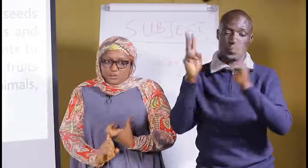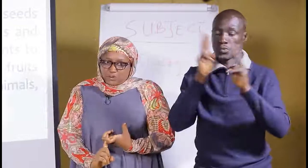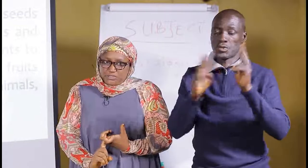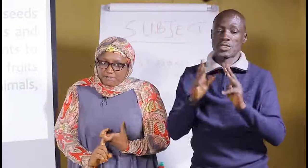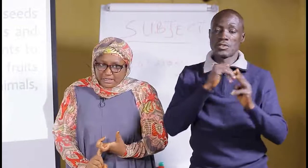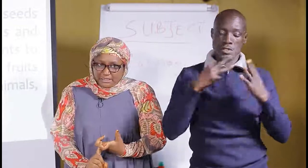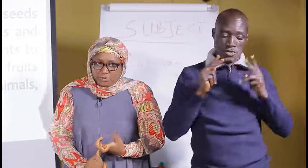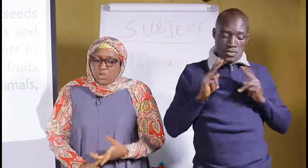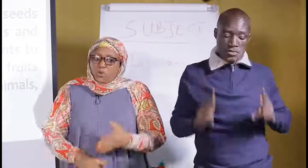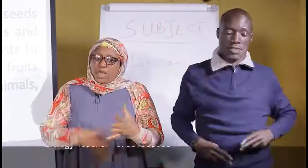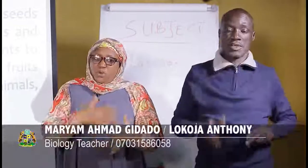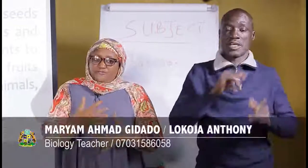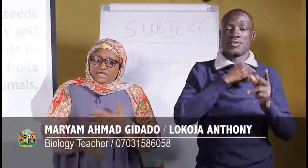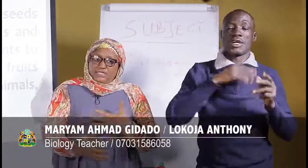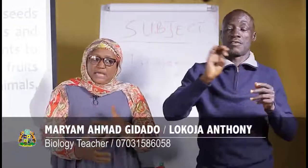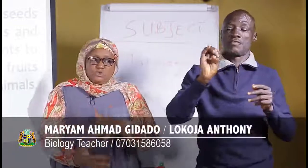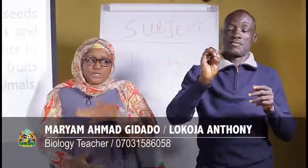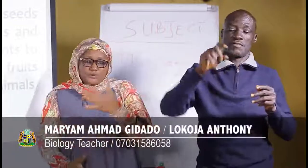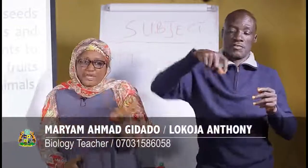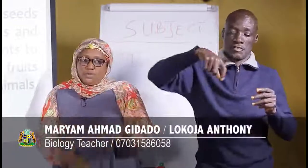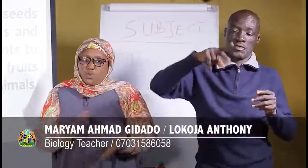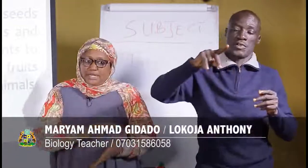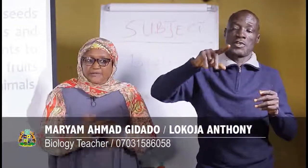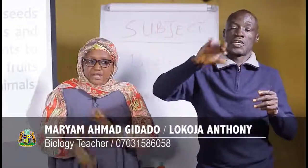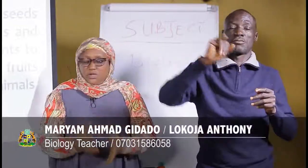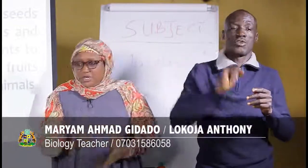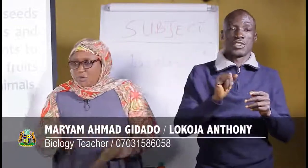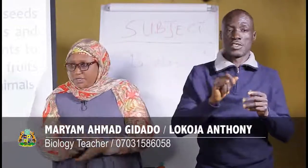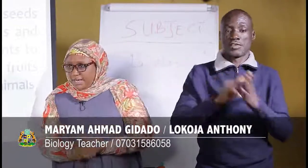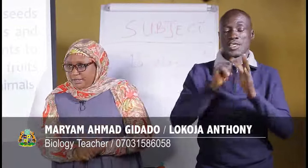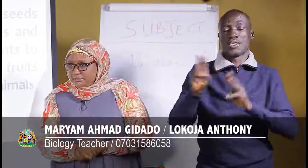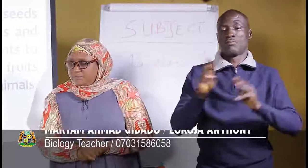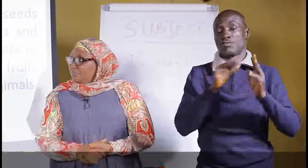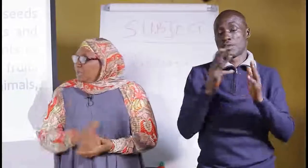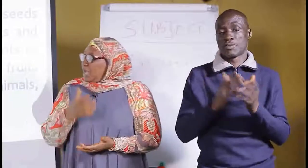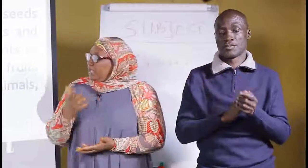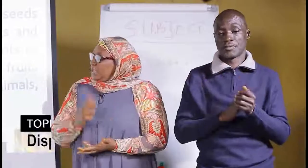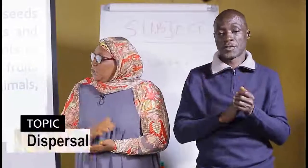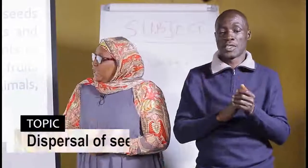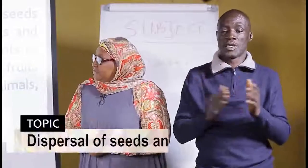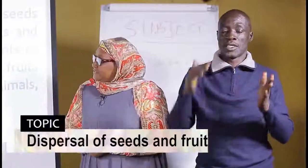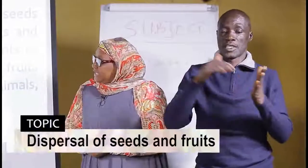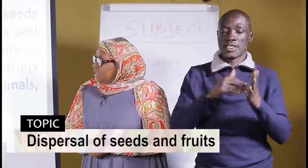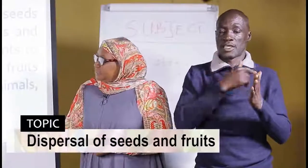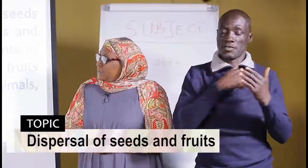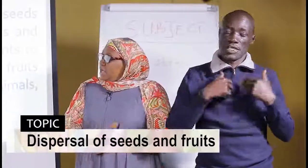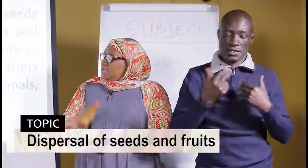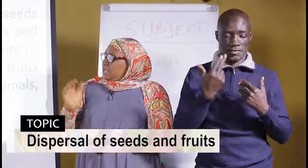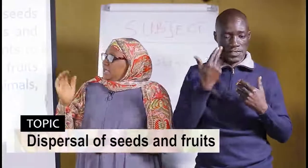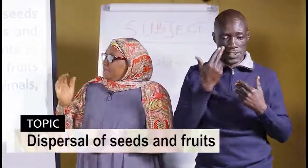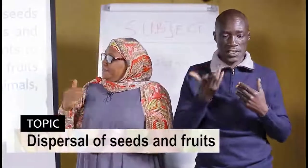have explosive mechanism, where we have taken time to explain one after the other with diagrams. And again, we have